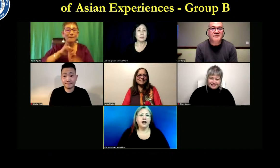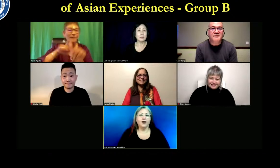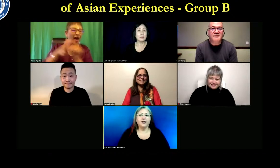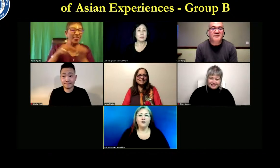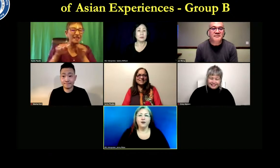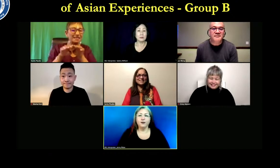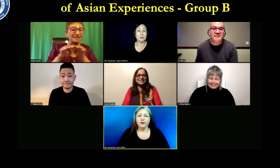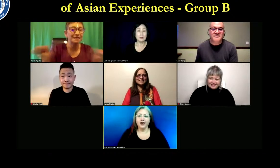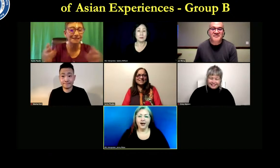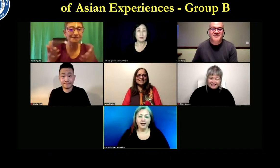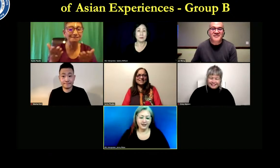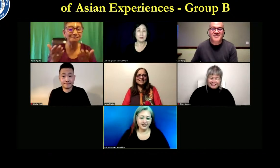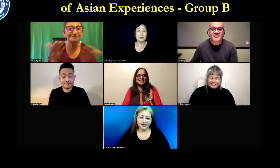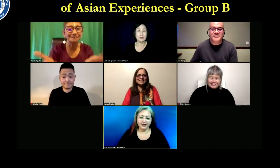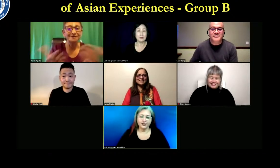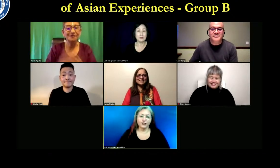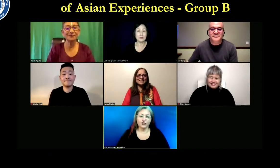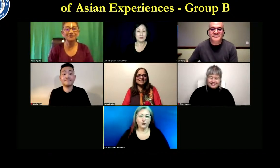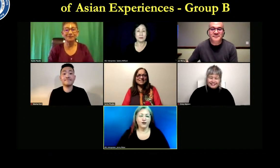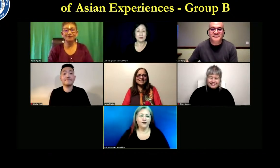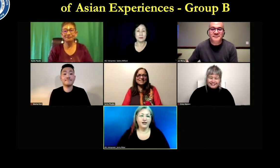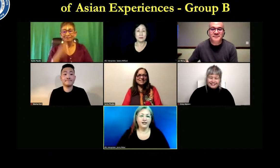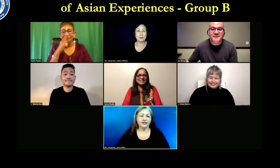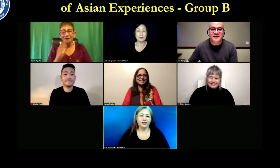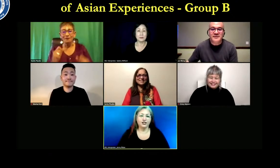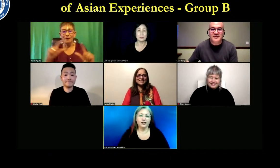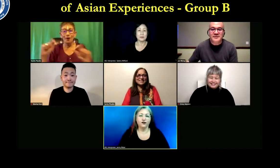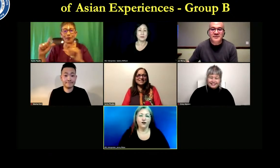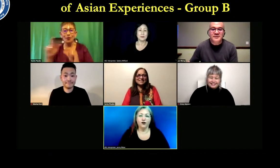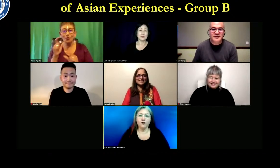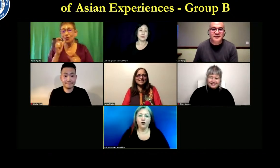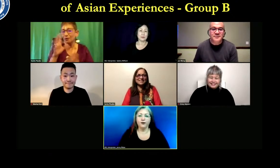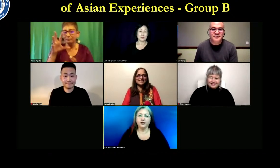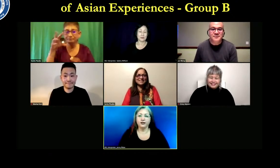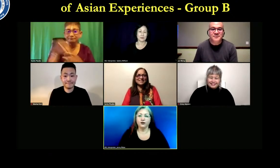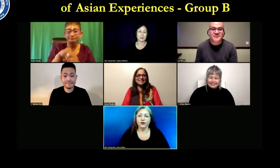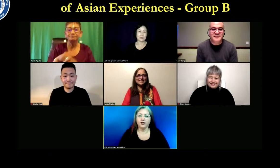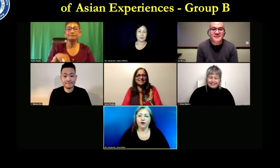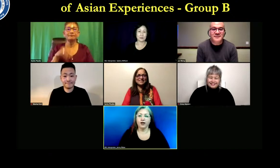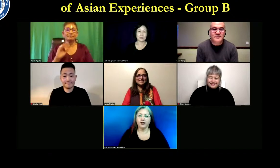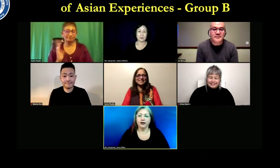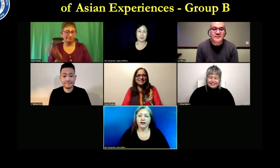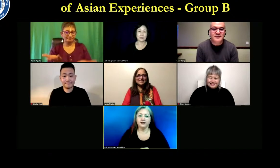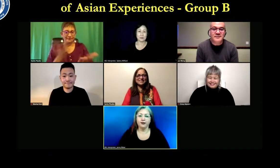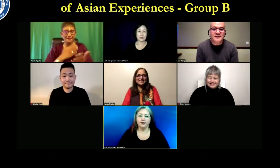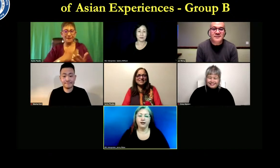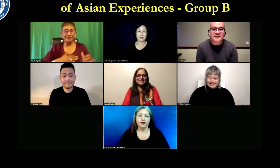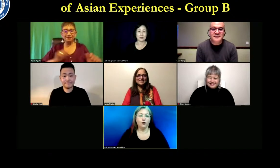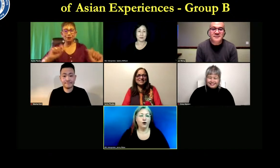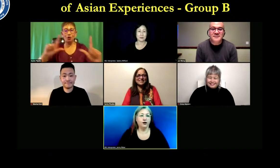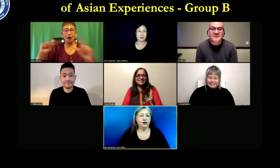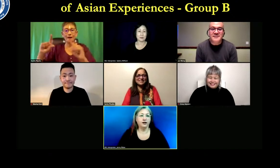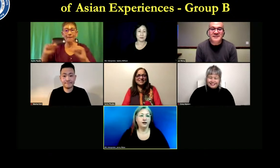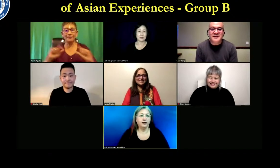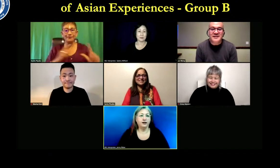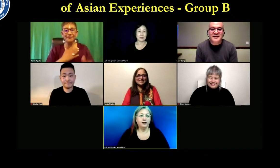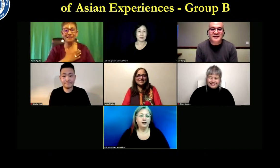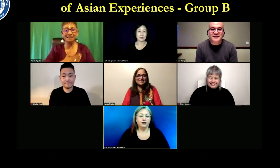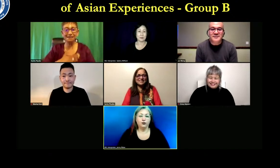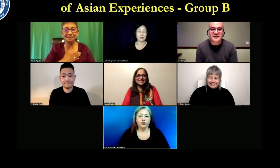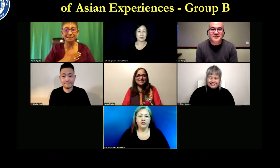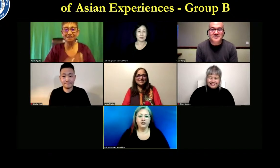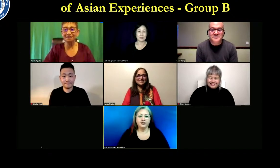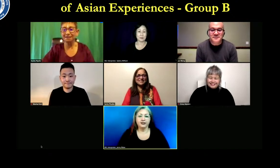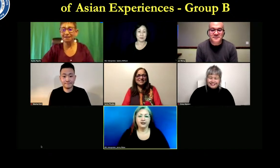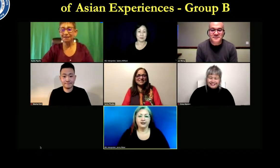And I want the people behind the scenes to show their faces just for a moment so we can recognize them and their work.